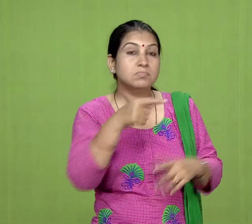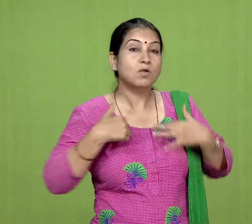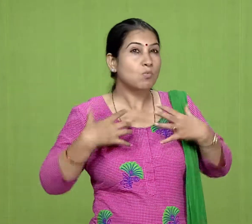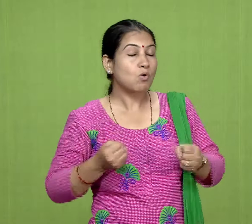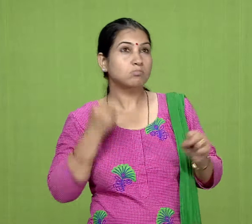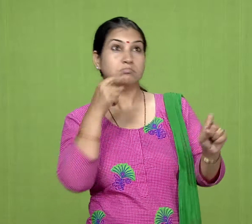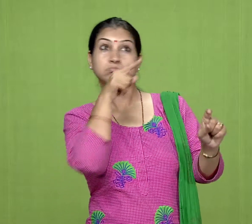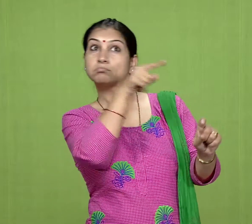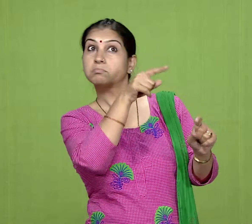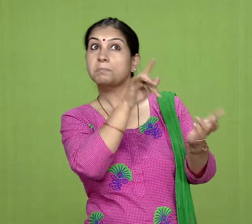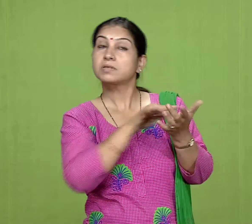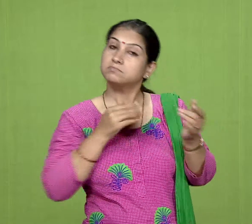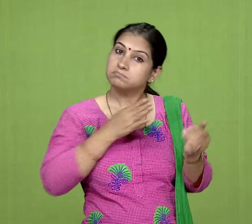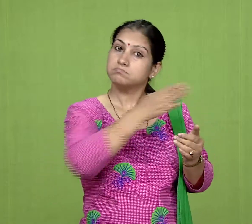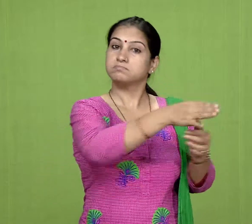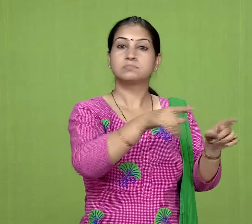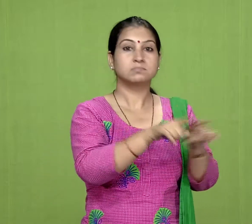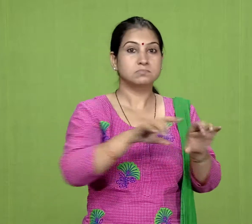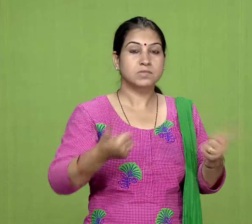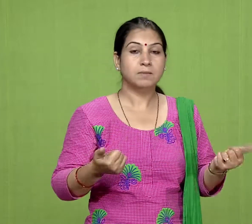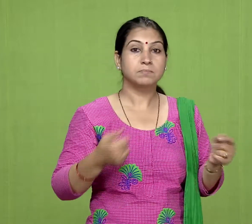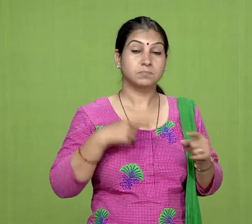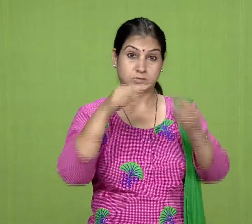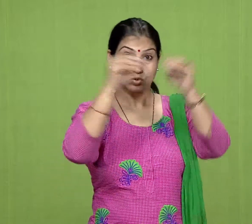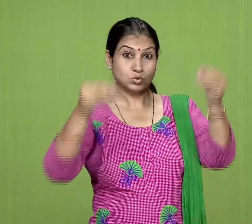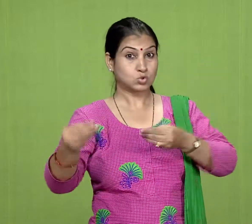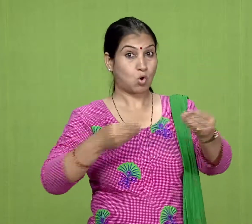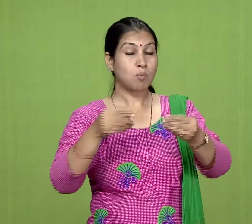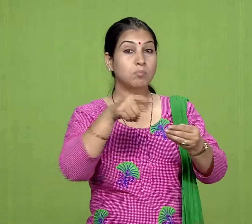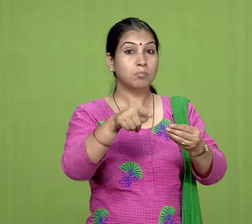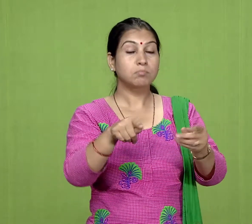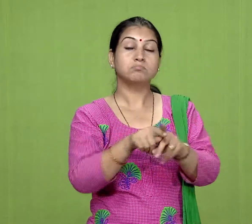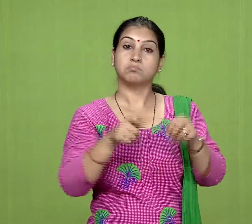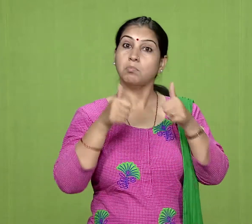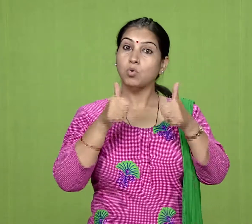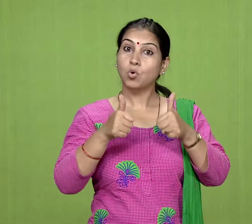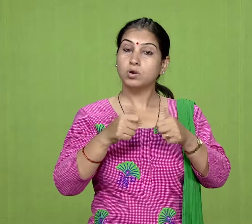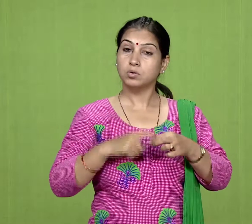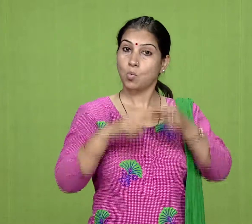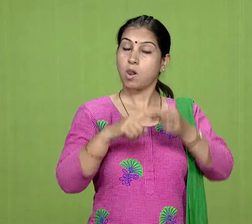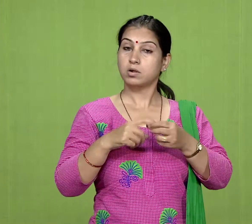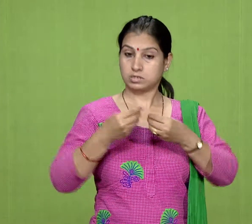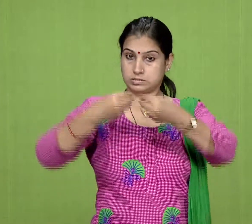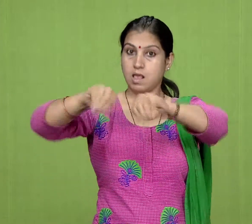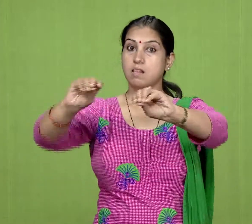want. And the shop can also stock good variety of related products.